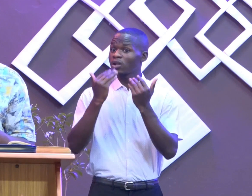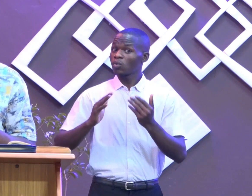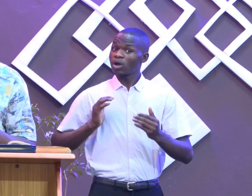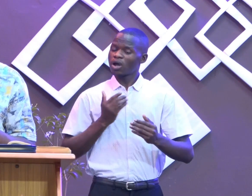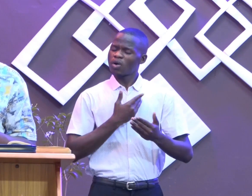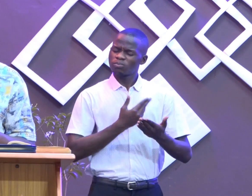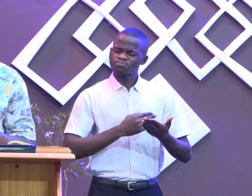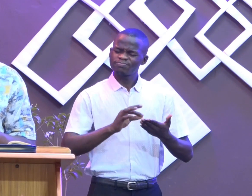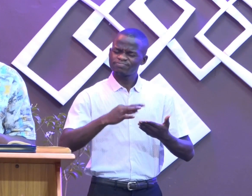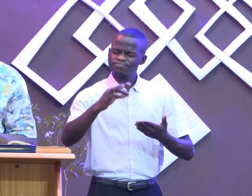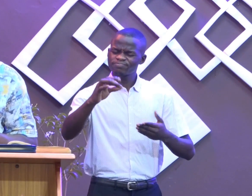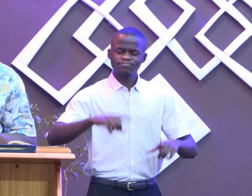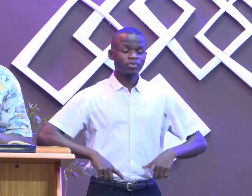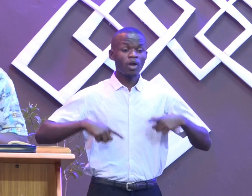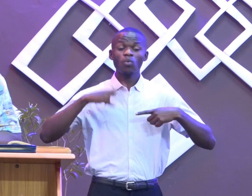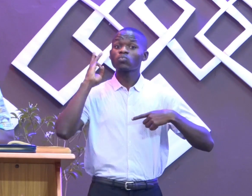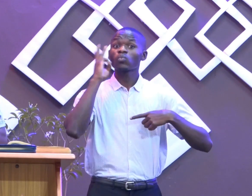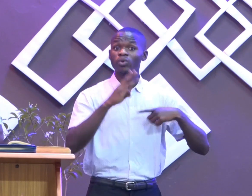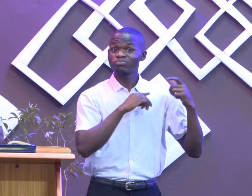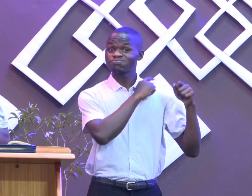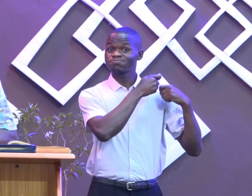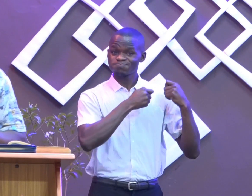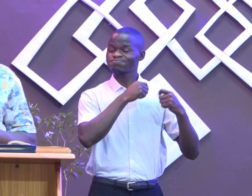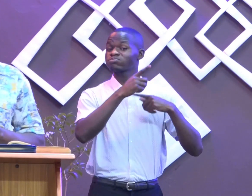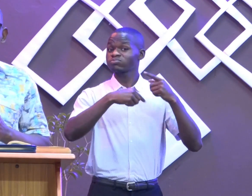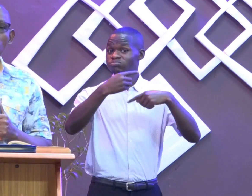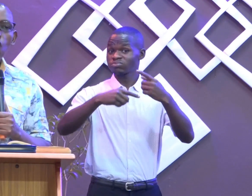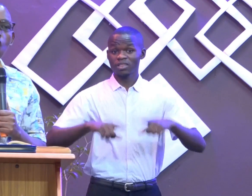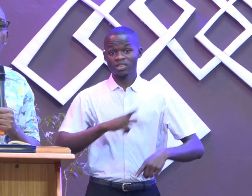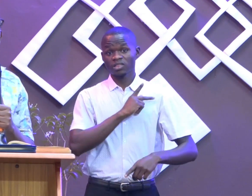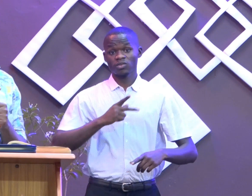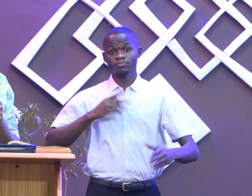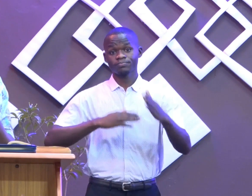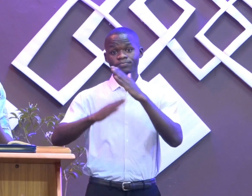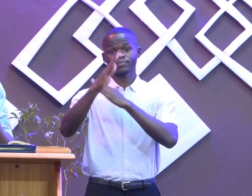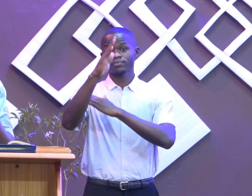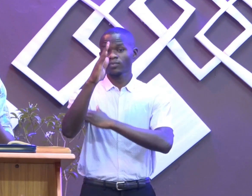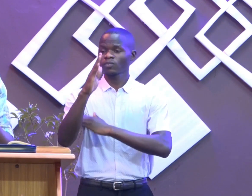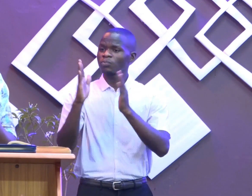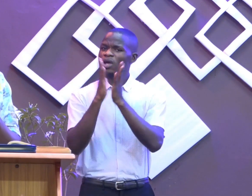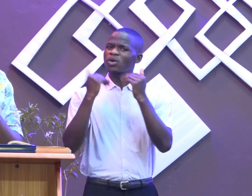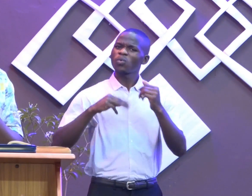spiritual life. It's our spiritual life that's going to inherit the kingdom of God.